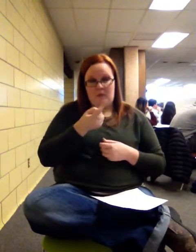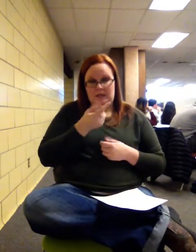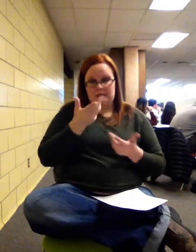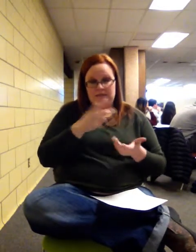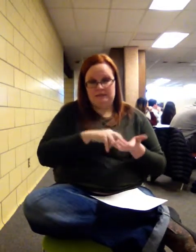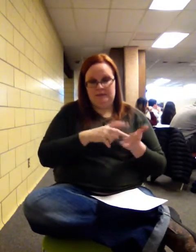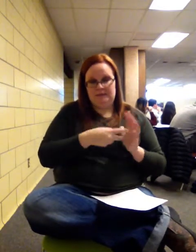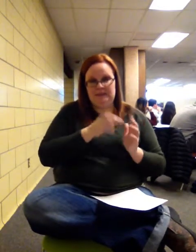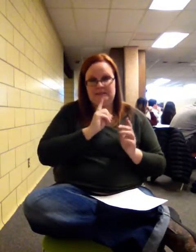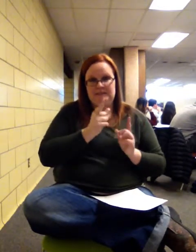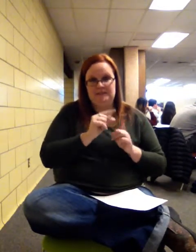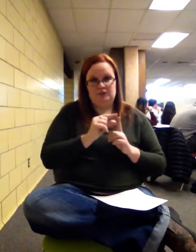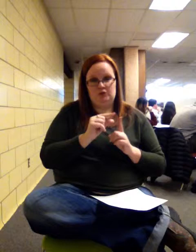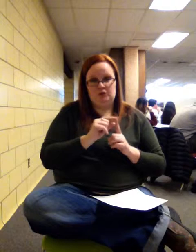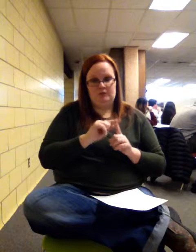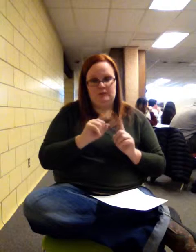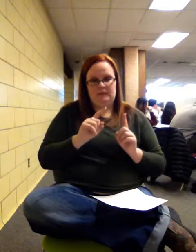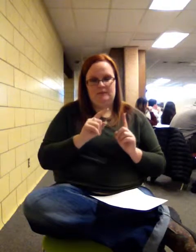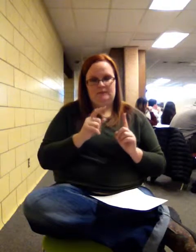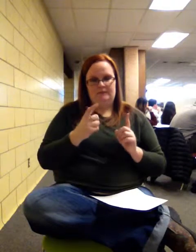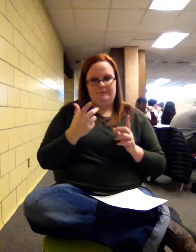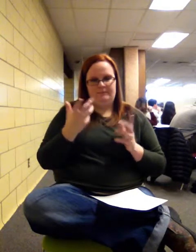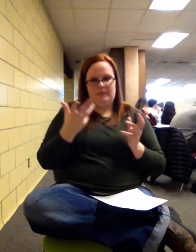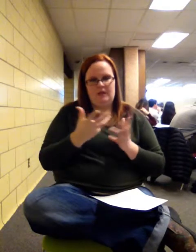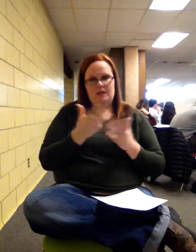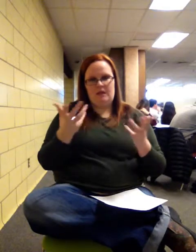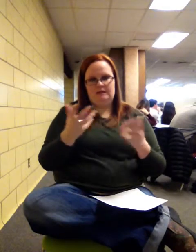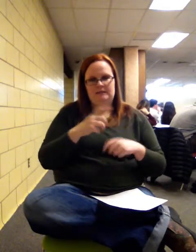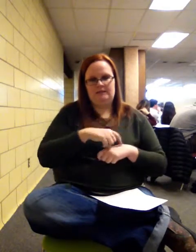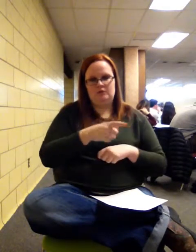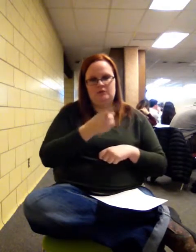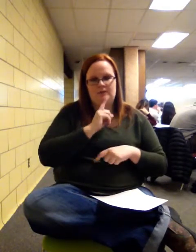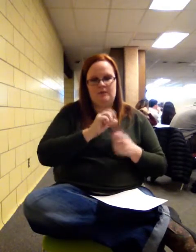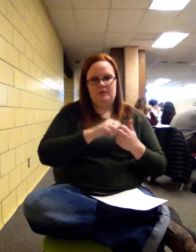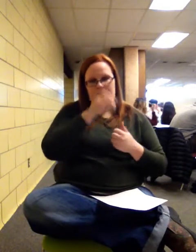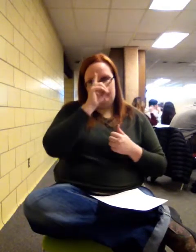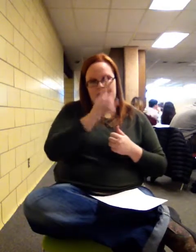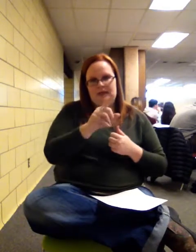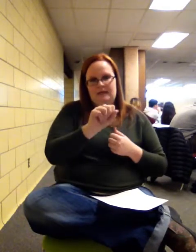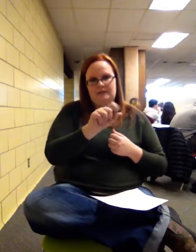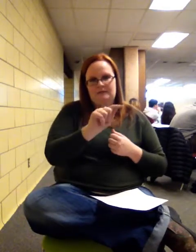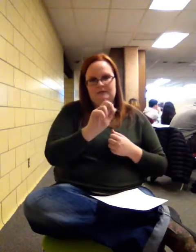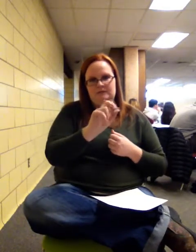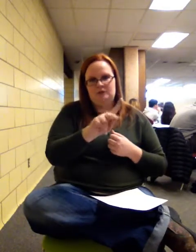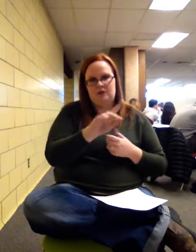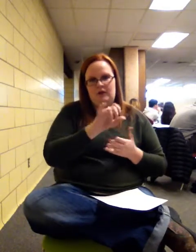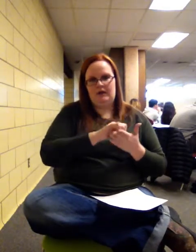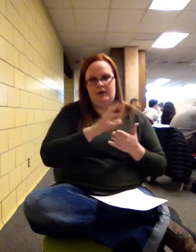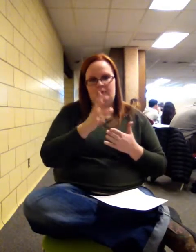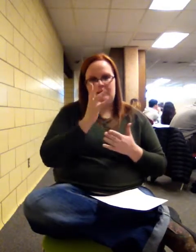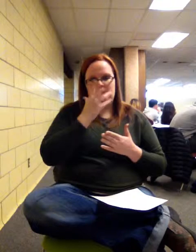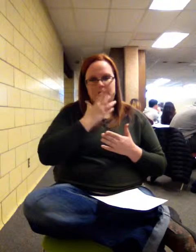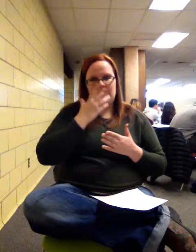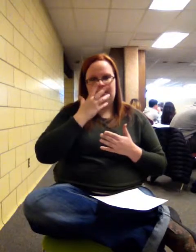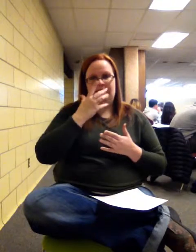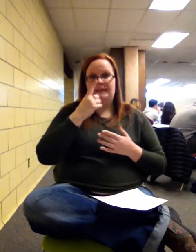it's a term, but a lot of times what they're saying with a penny stock is that's going to be then looking at the face value. So